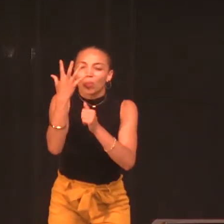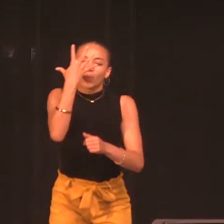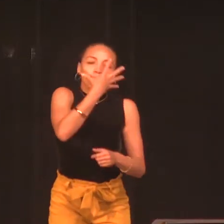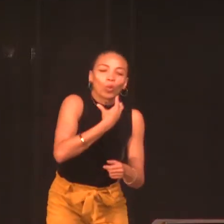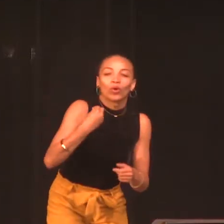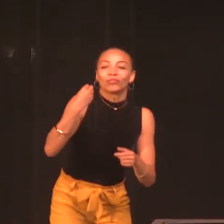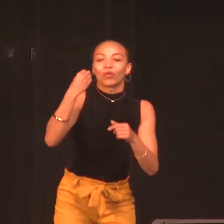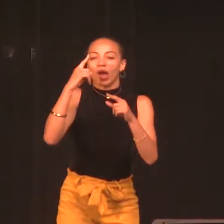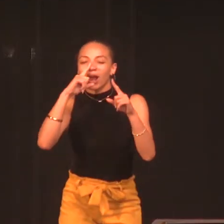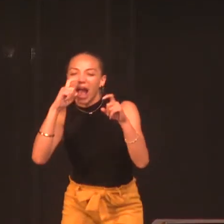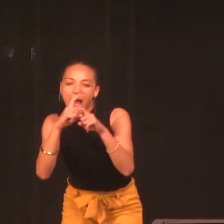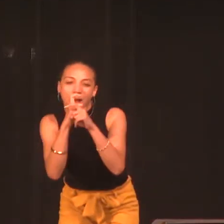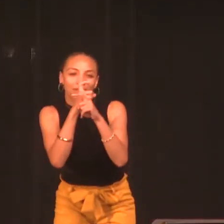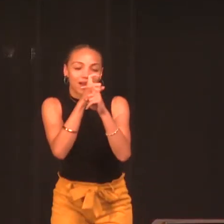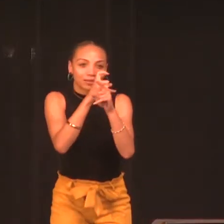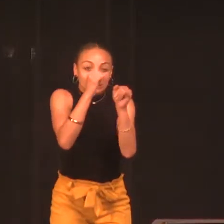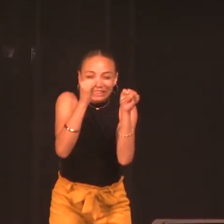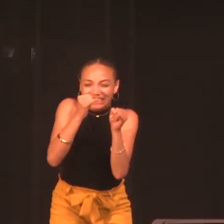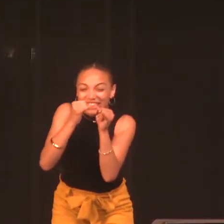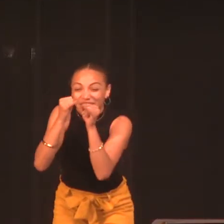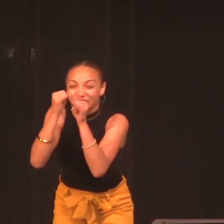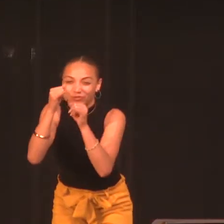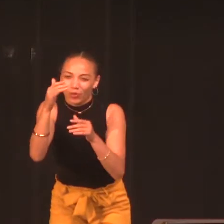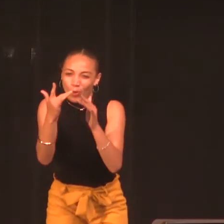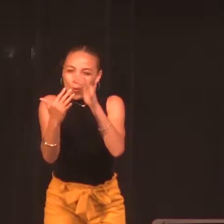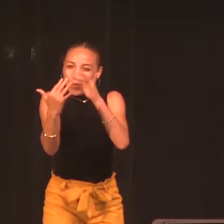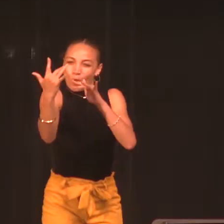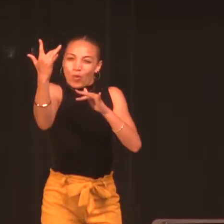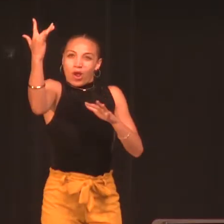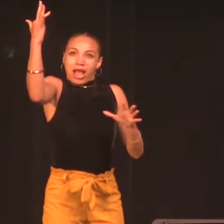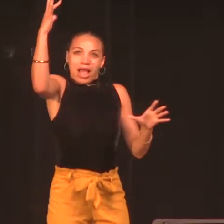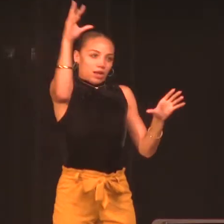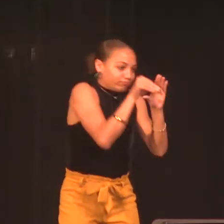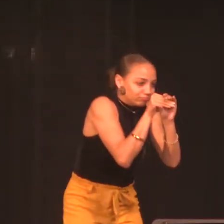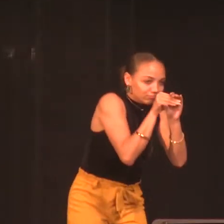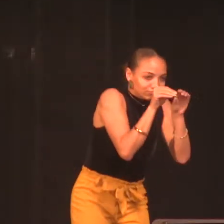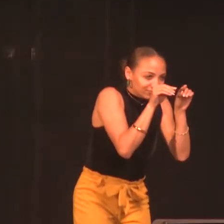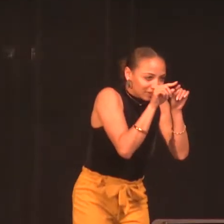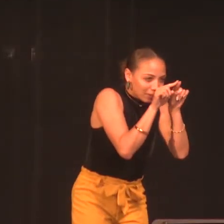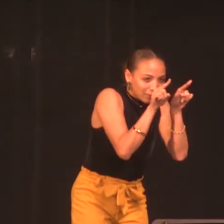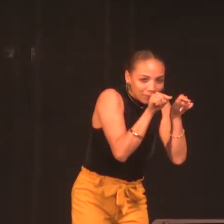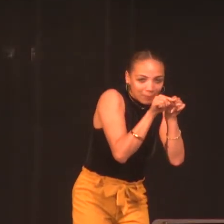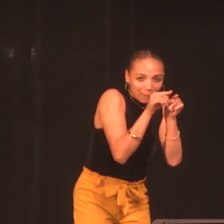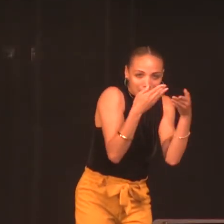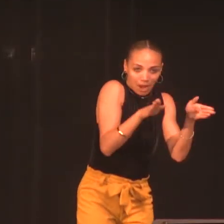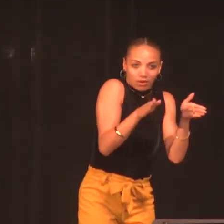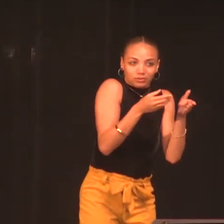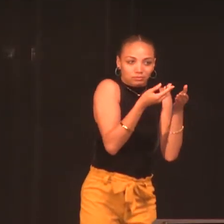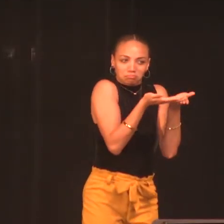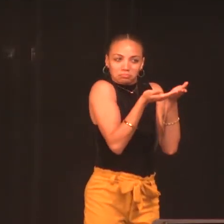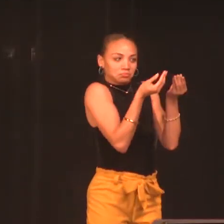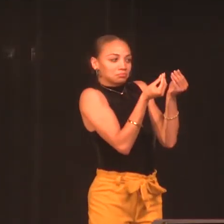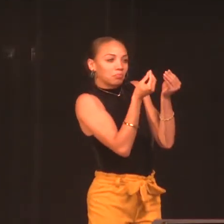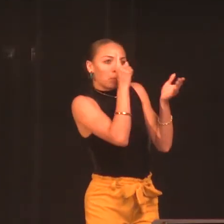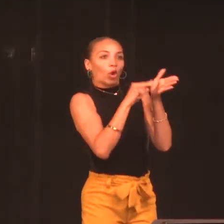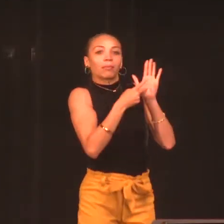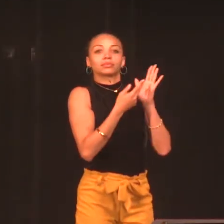How do we fit you, beautiful, unique, incredible you, into one tiny box and call it a